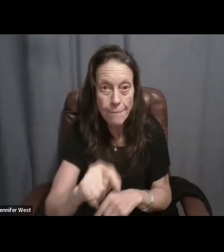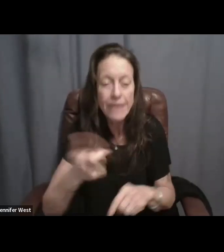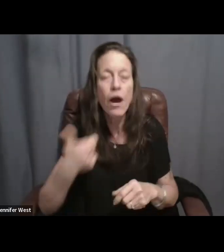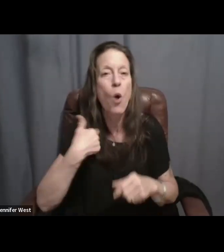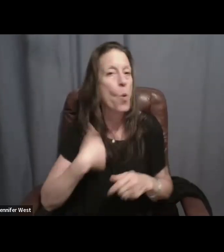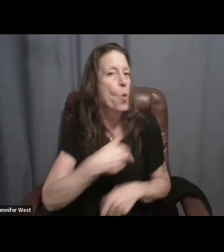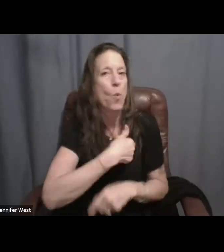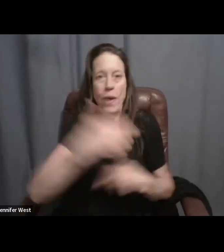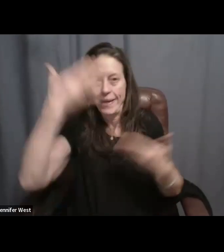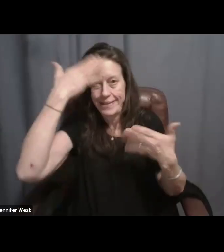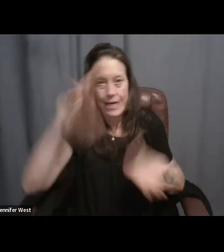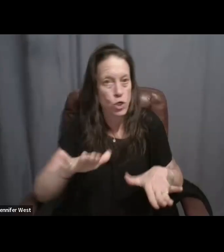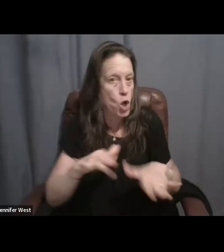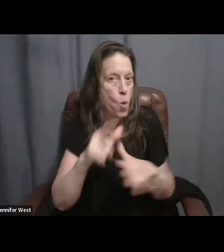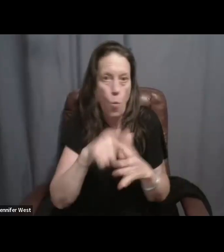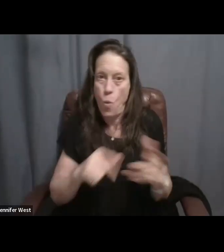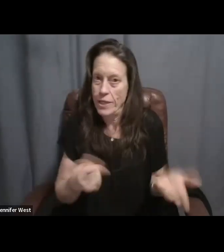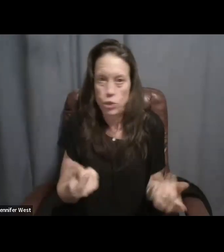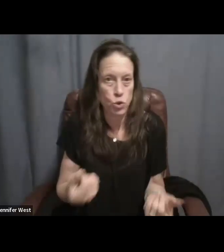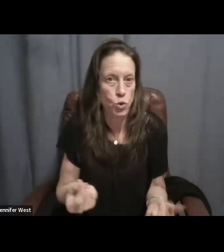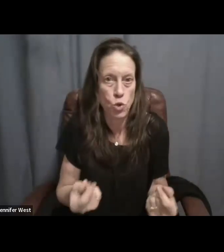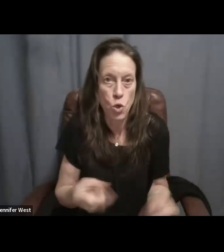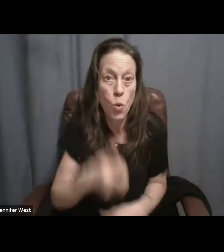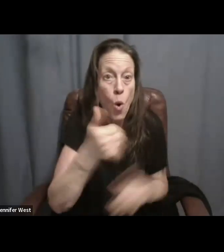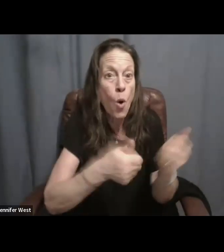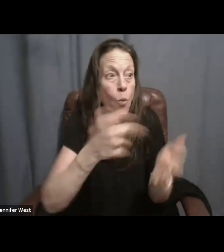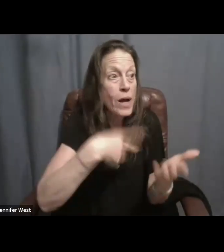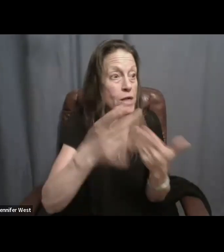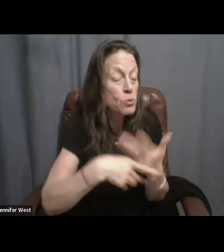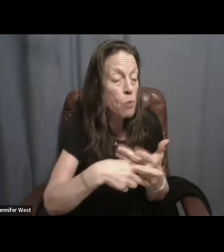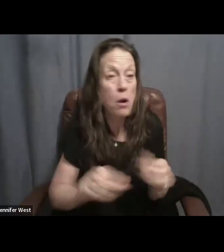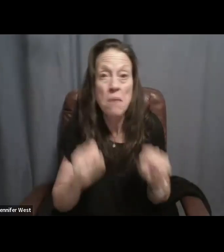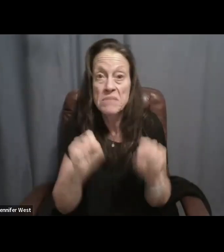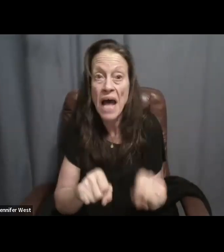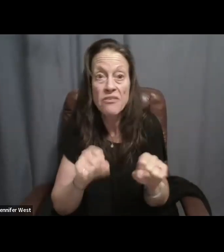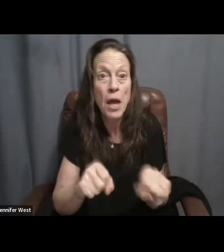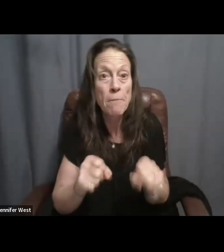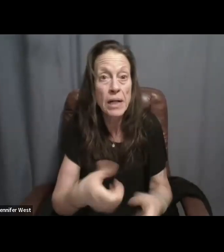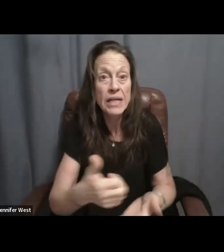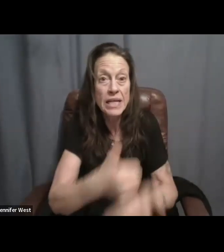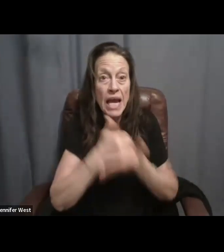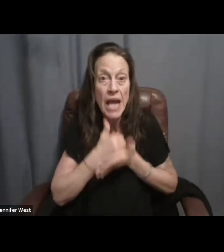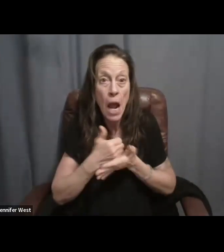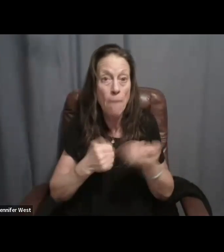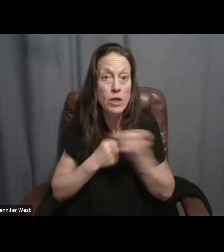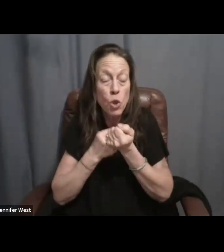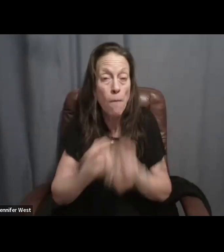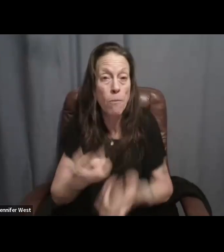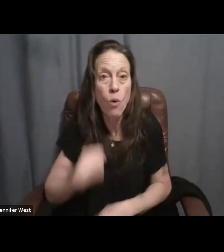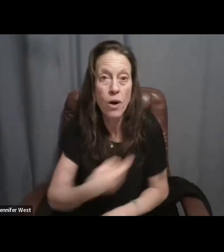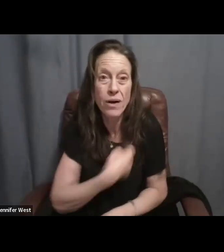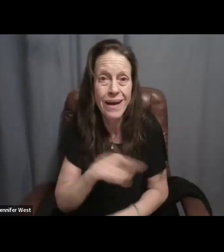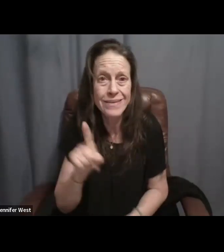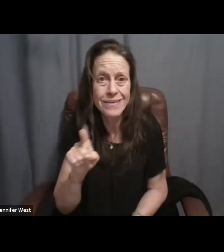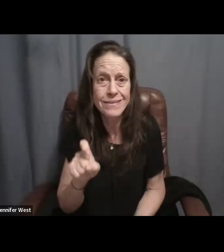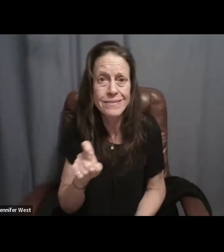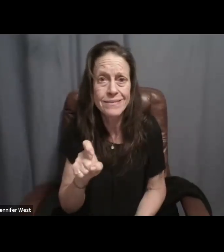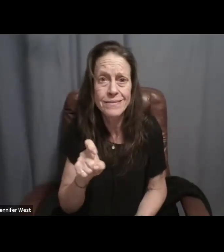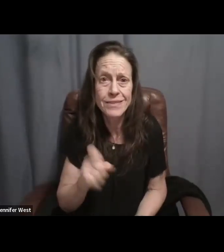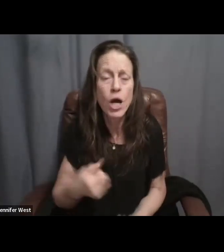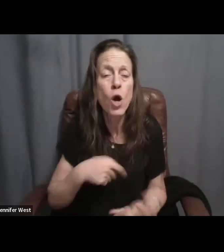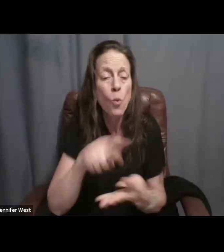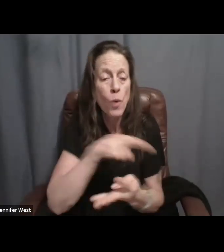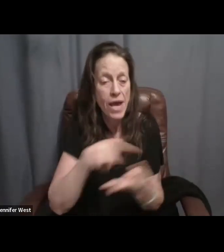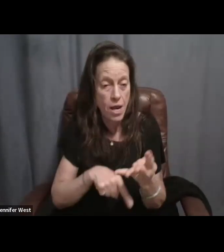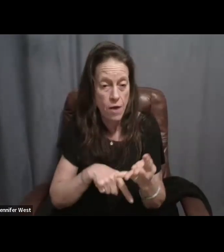what programs had the ability to do. And for us, we had the choice of probably about 4